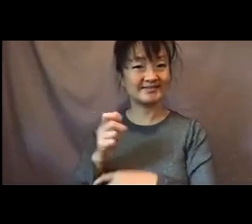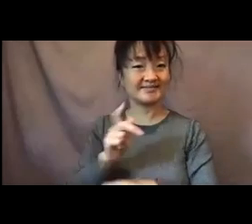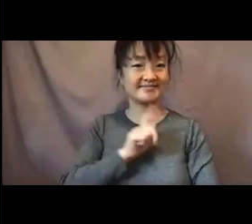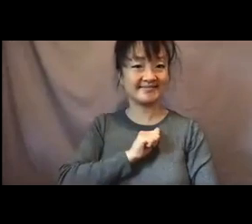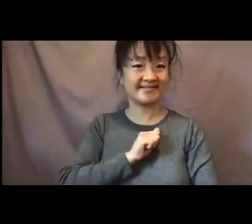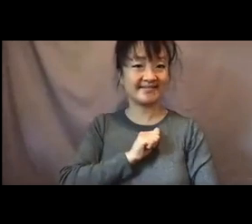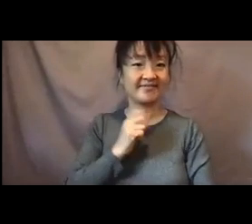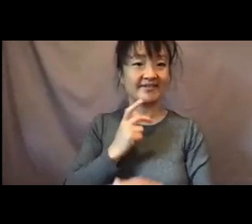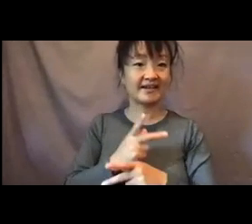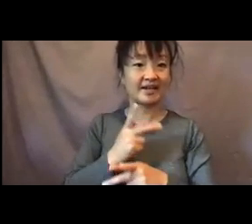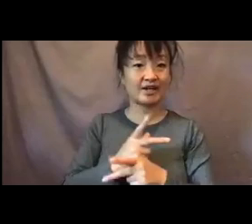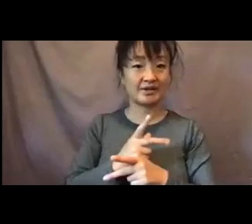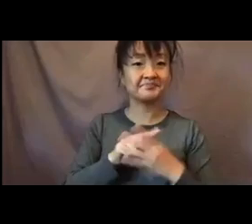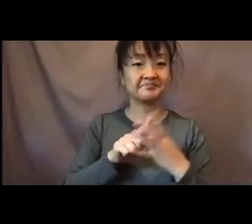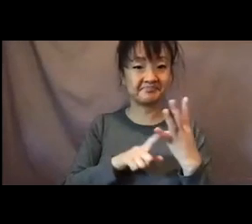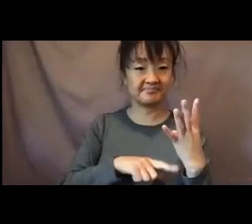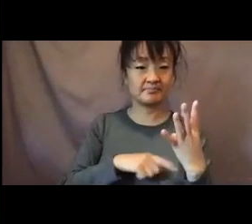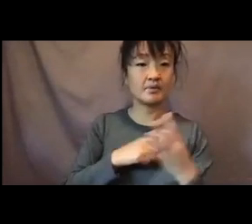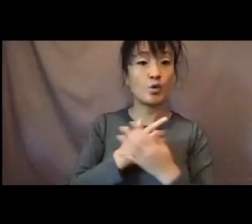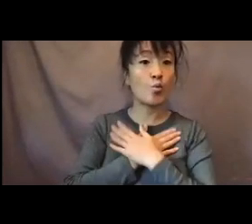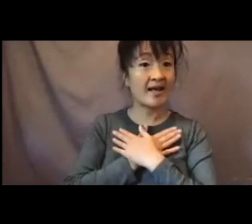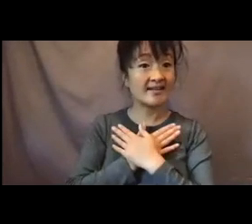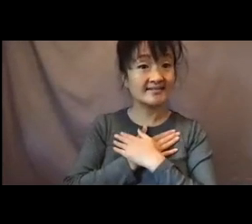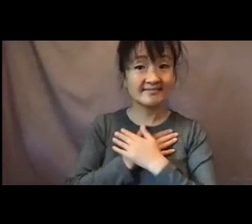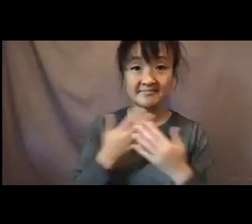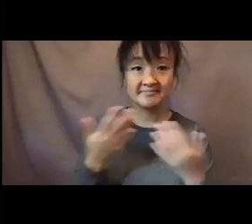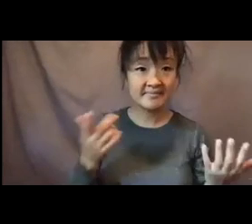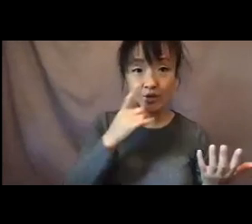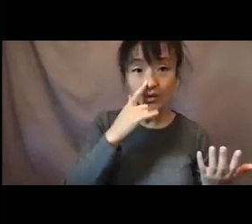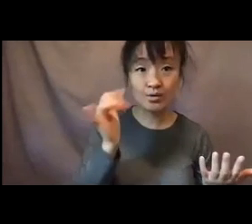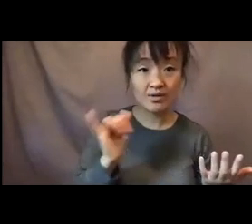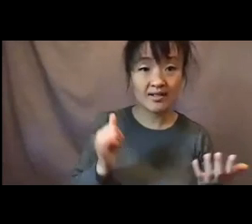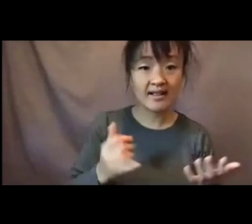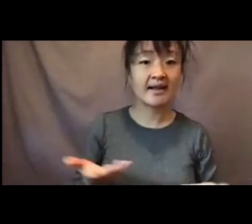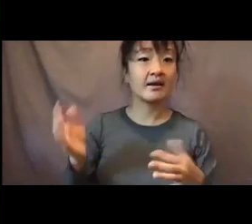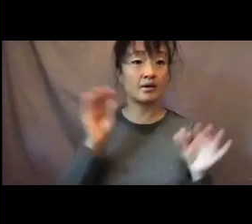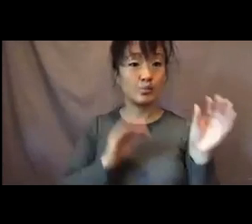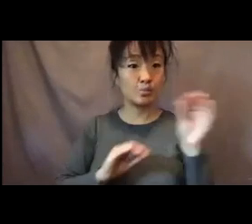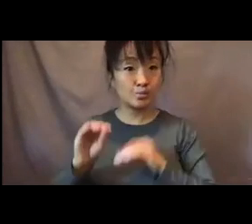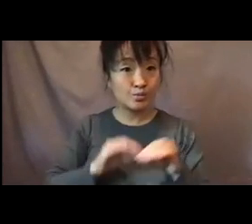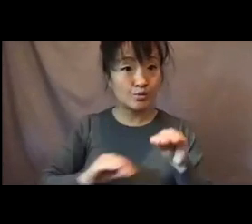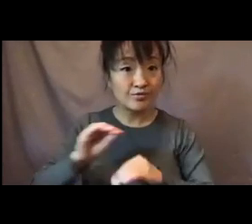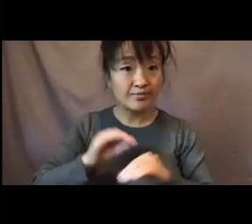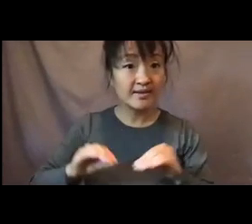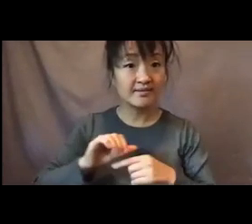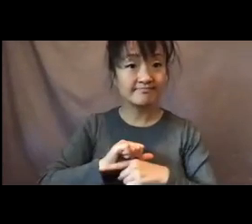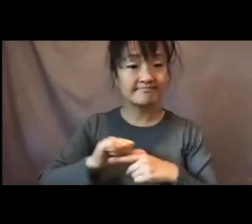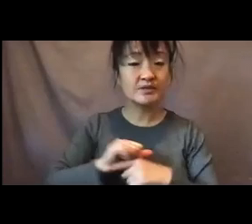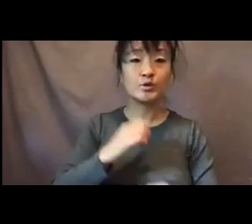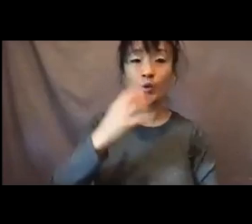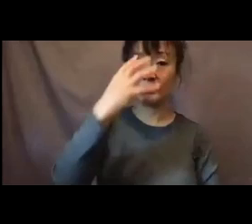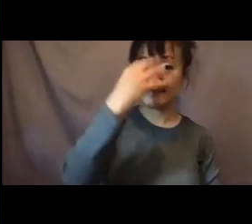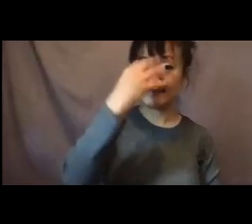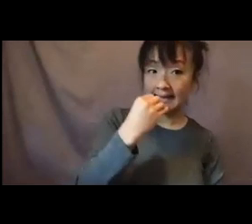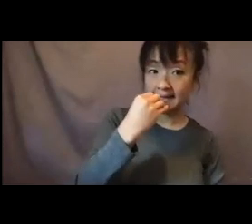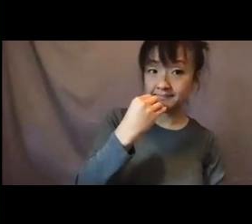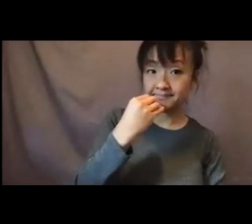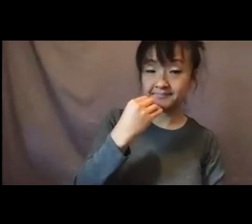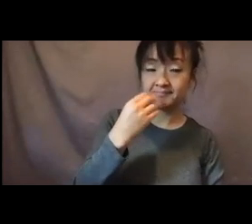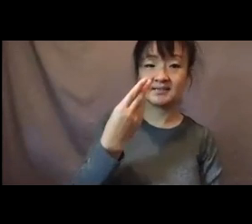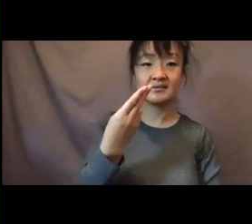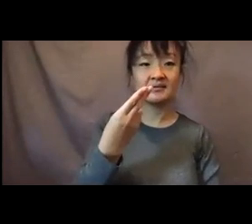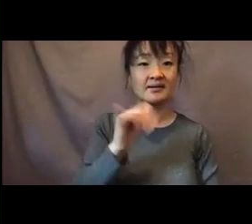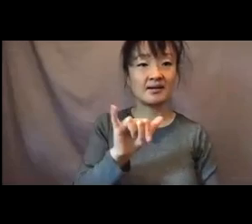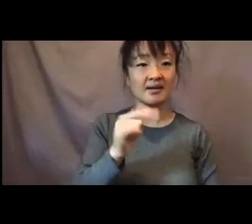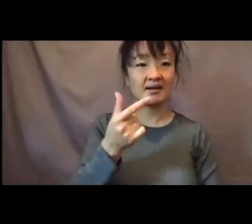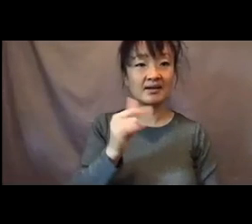right? What's your rest like and what's your movement practice, right? So your sleep hygiene is really important